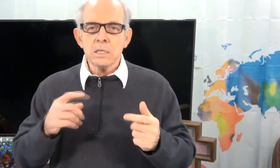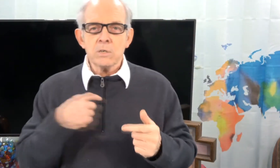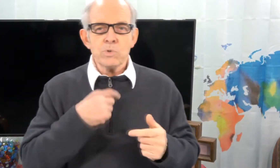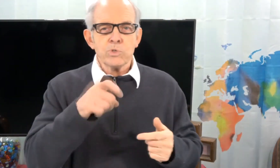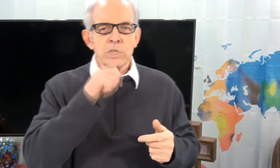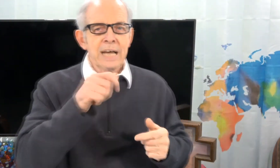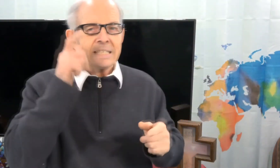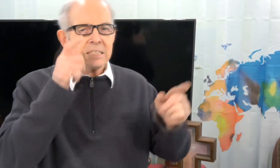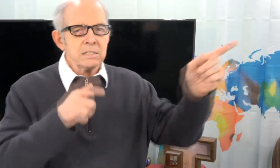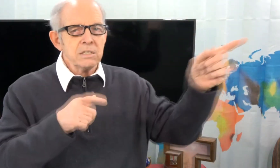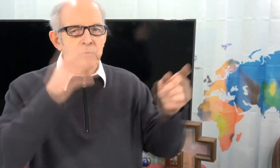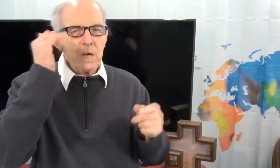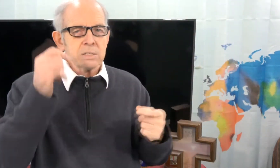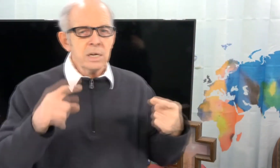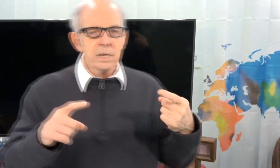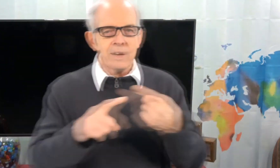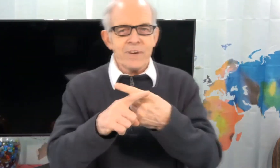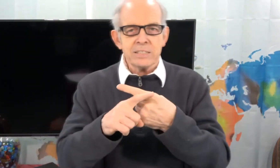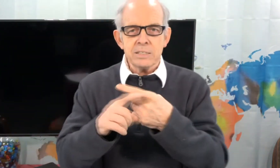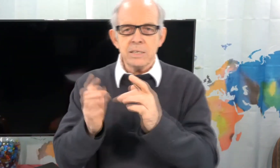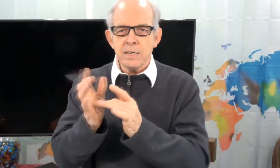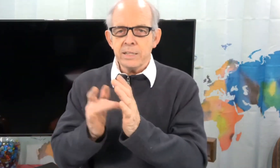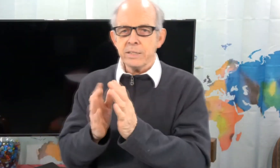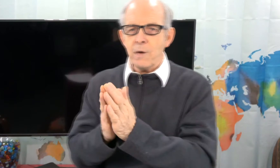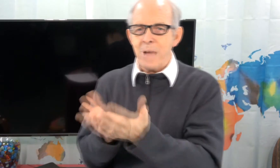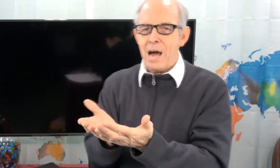you should not listen because confessing the Bible.